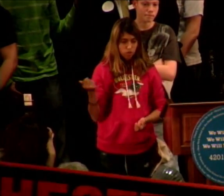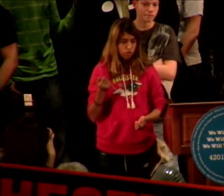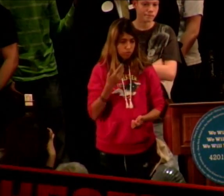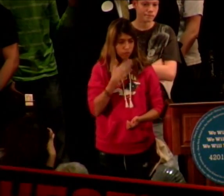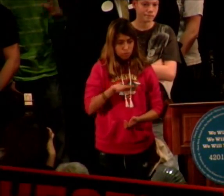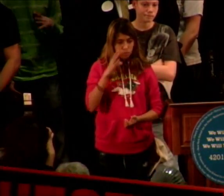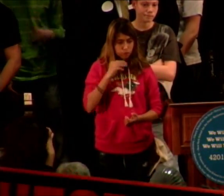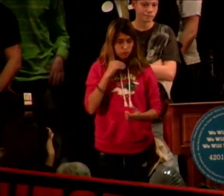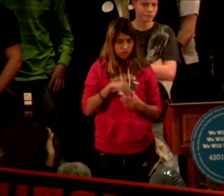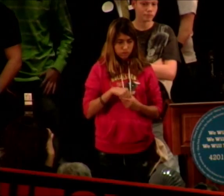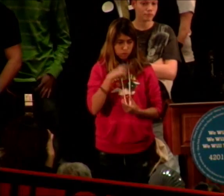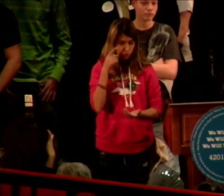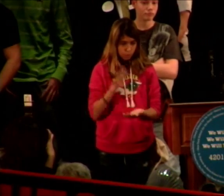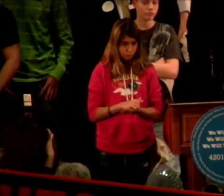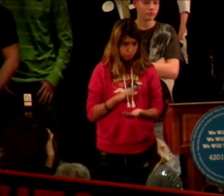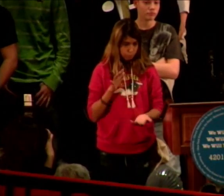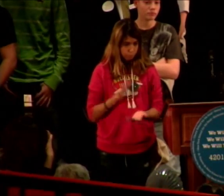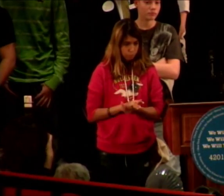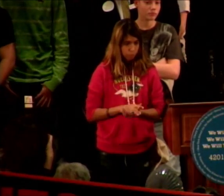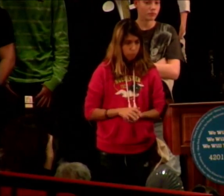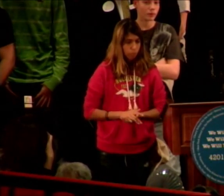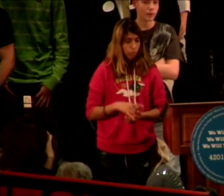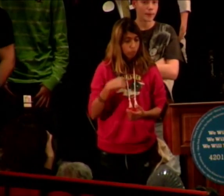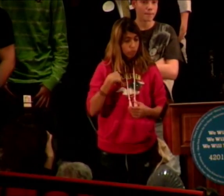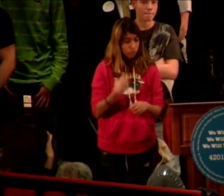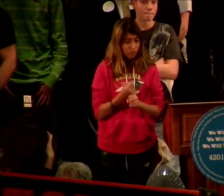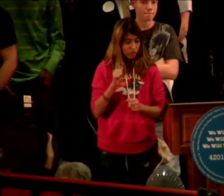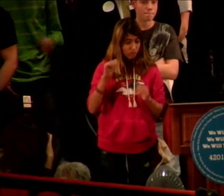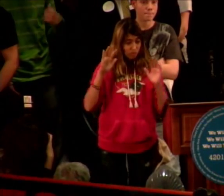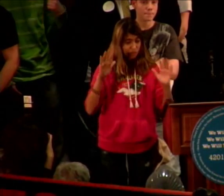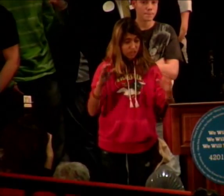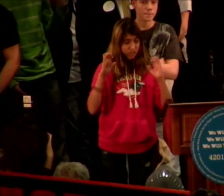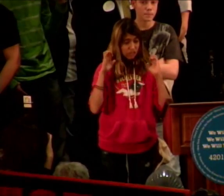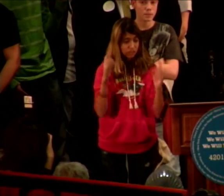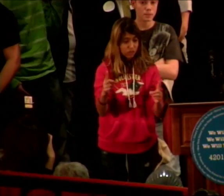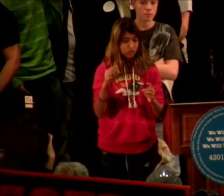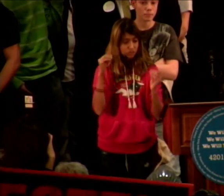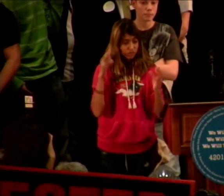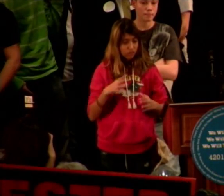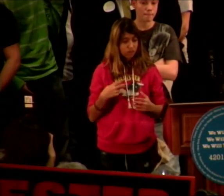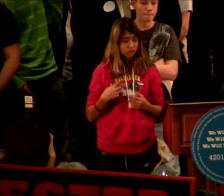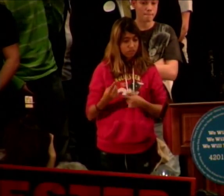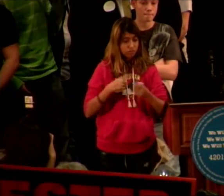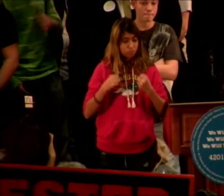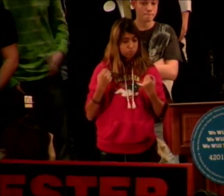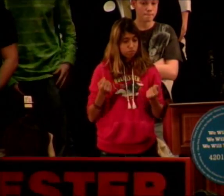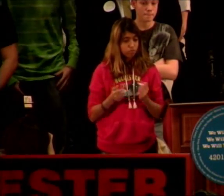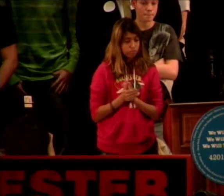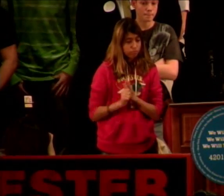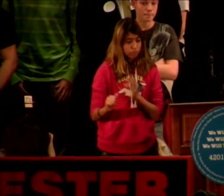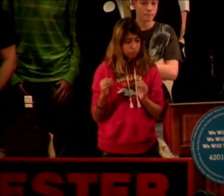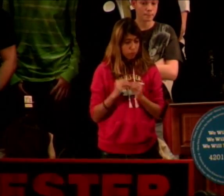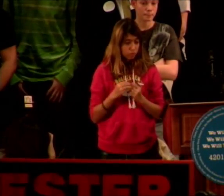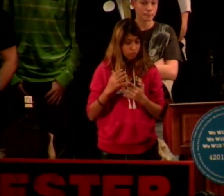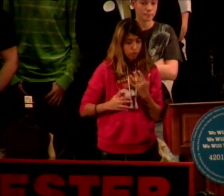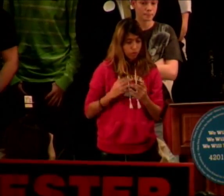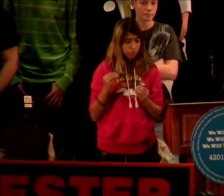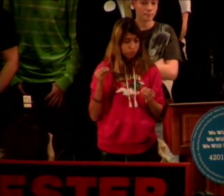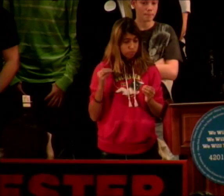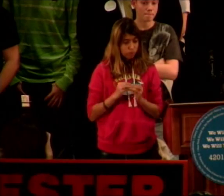I don't want to go to another mainstream school and have another bad experience. I'm getting a great education from my teachers who